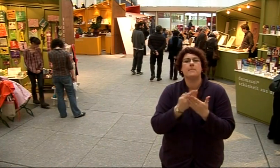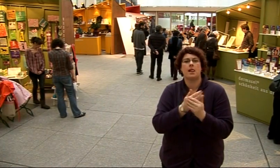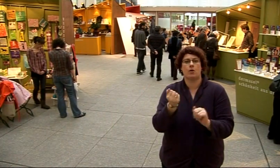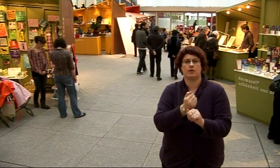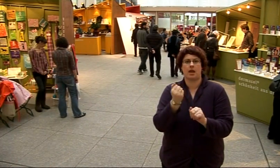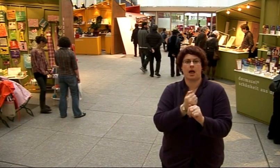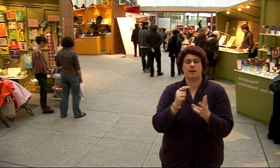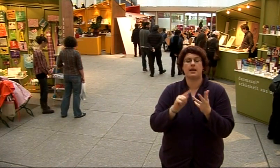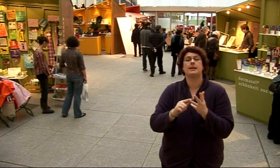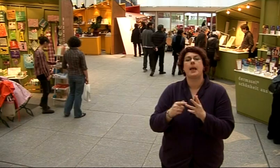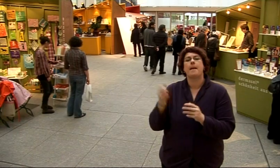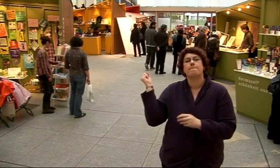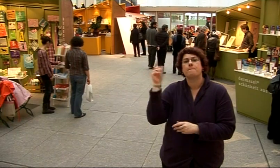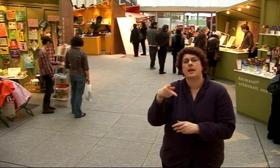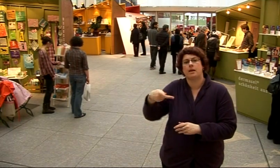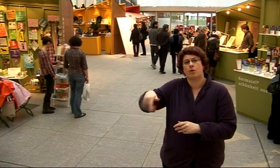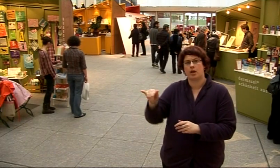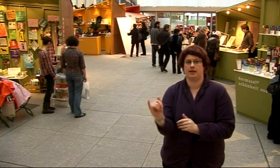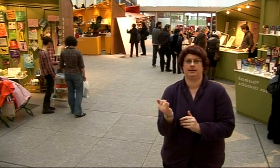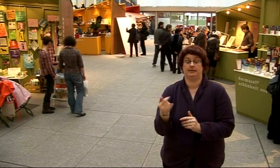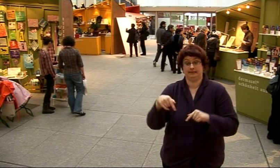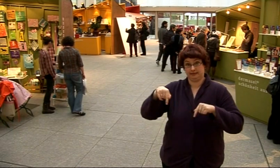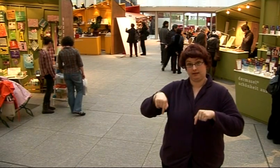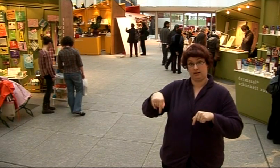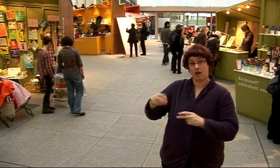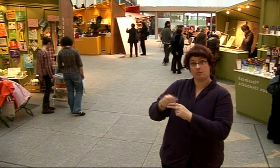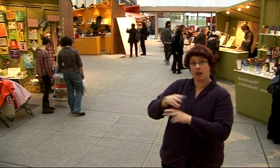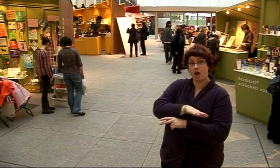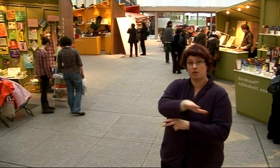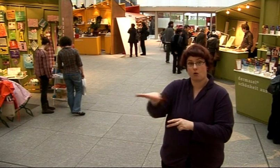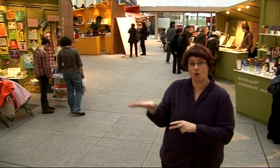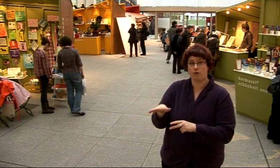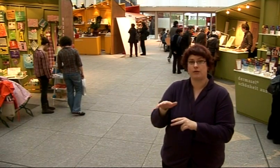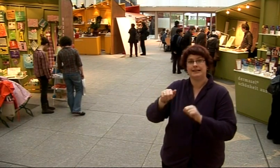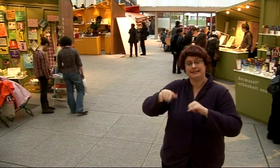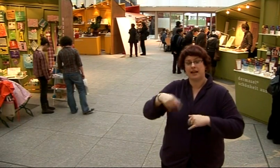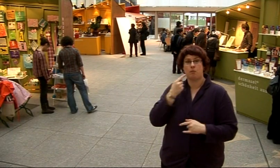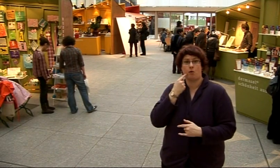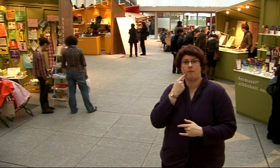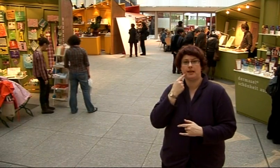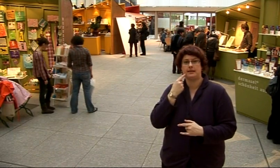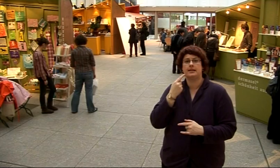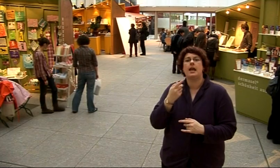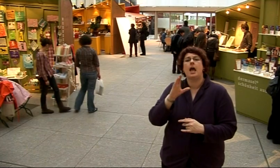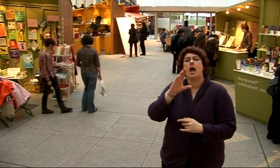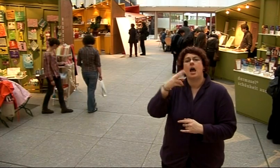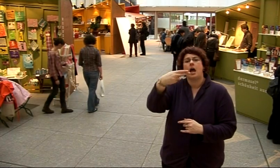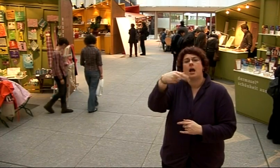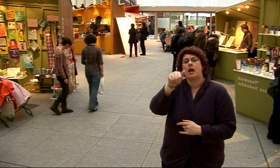installations. Behind me, a Hanukkah market has been erected in the glass courtyard. German Jewish history